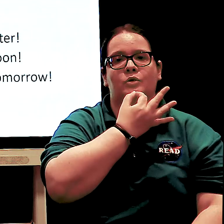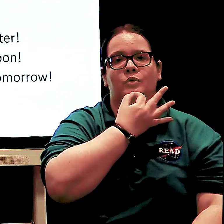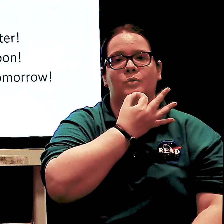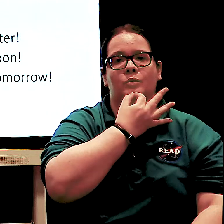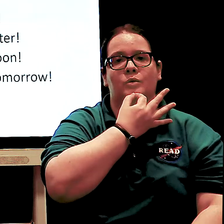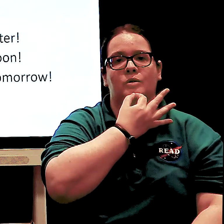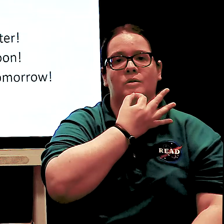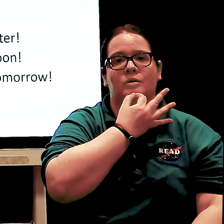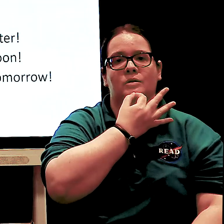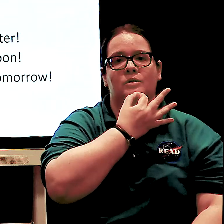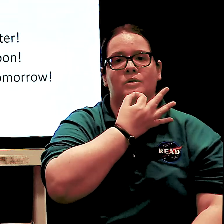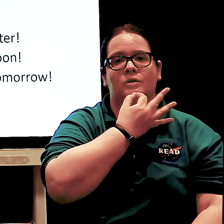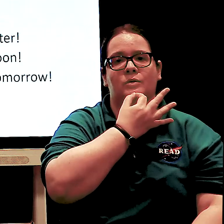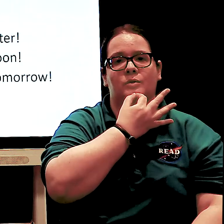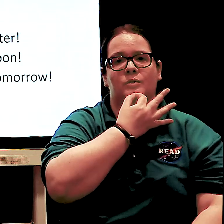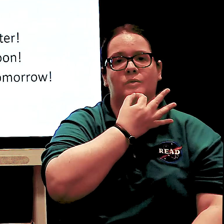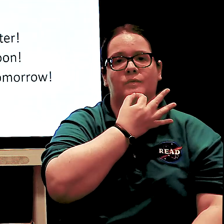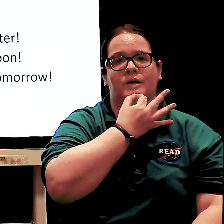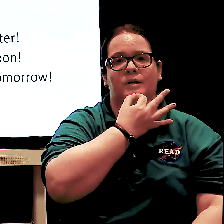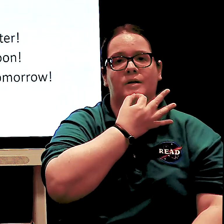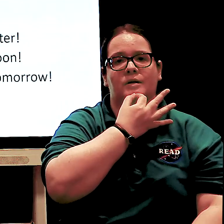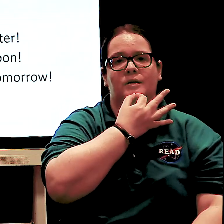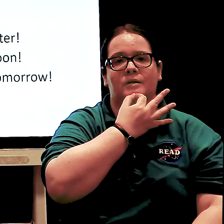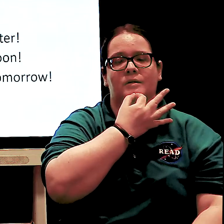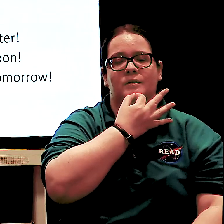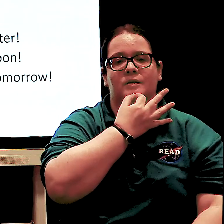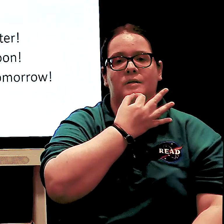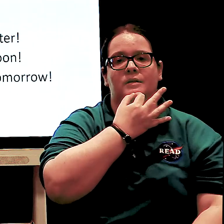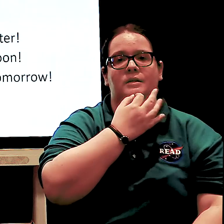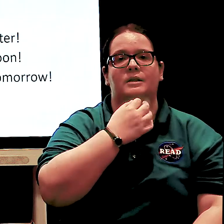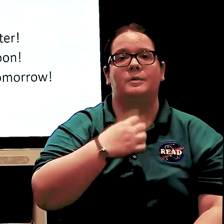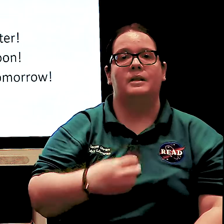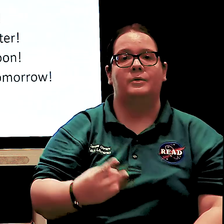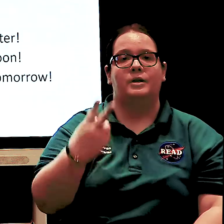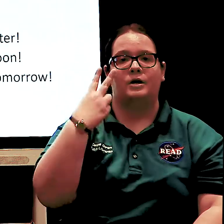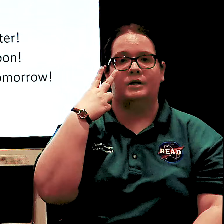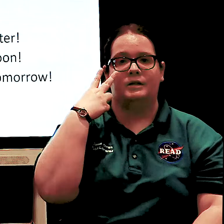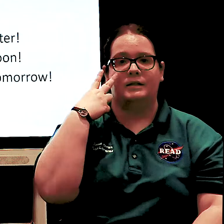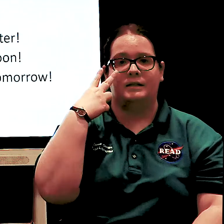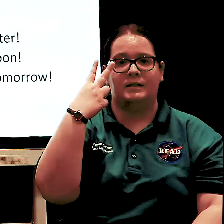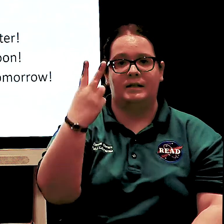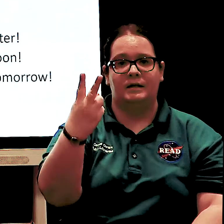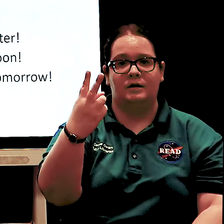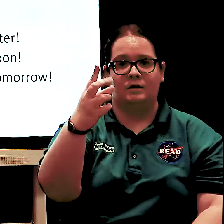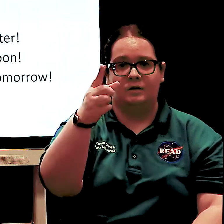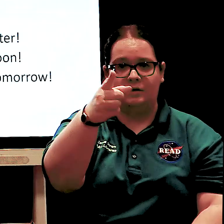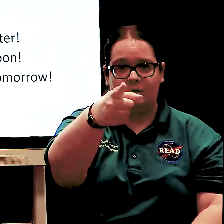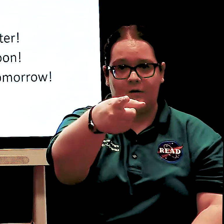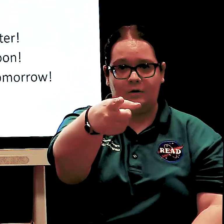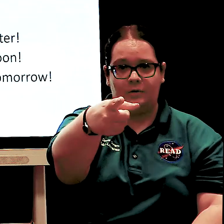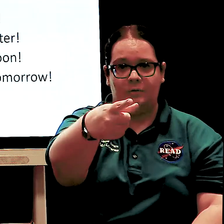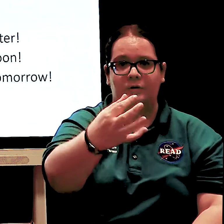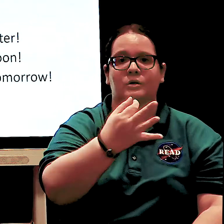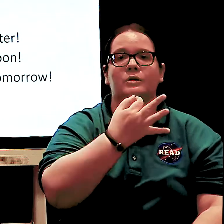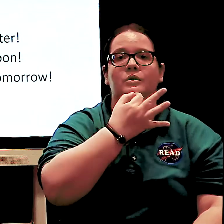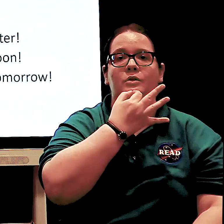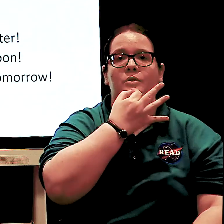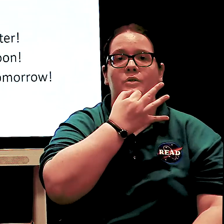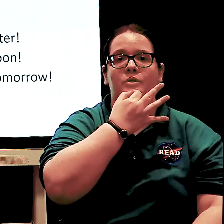Soon. Soon. Very good. So let's put that with our see you